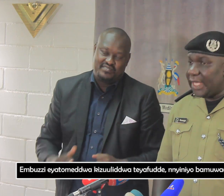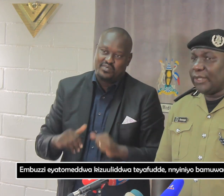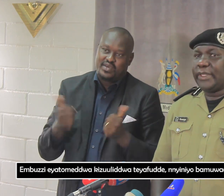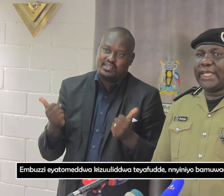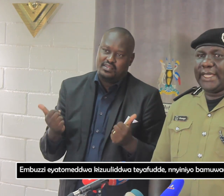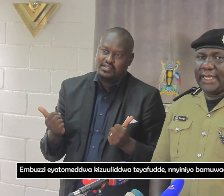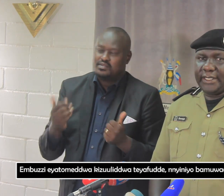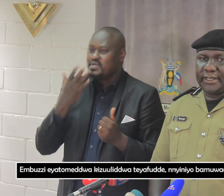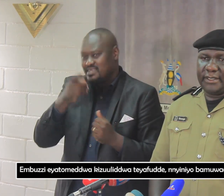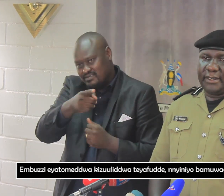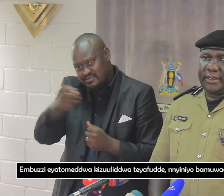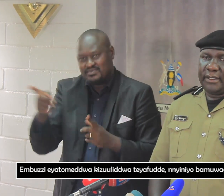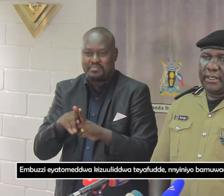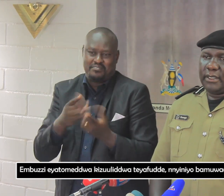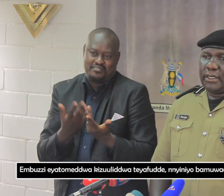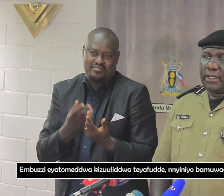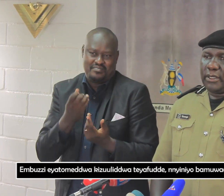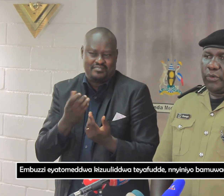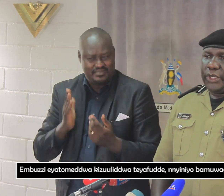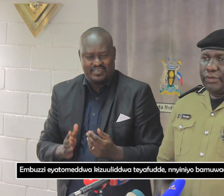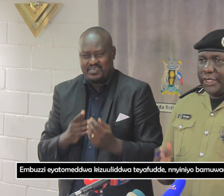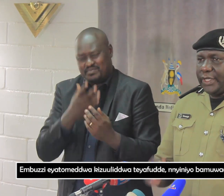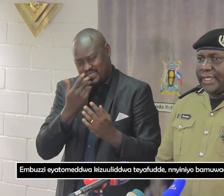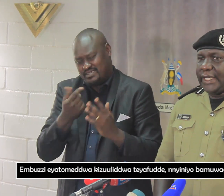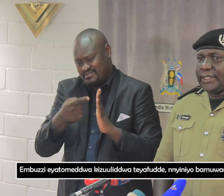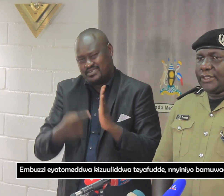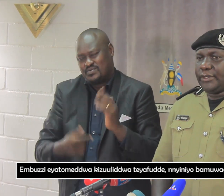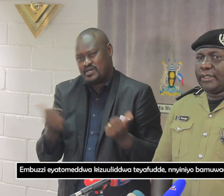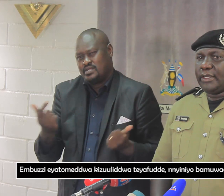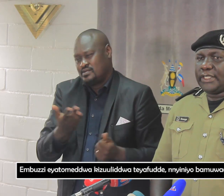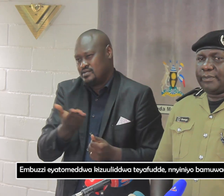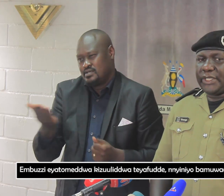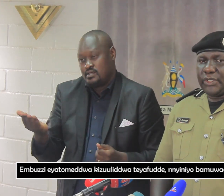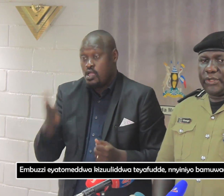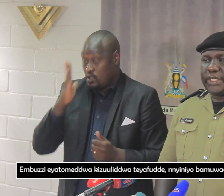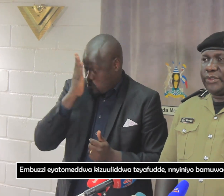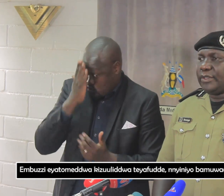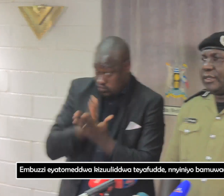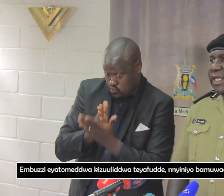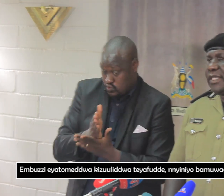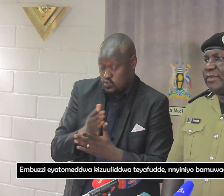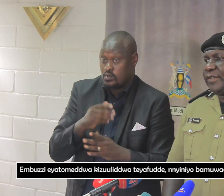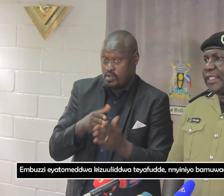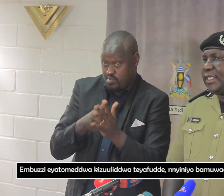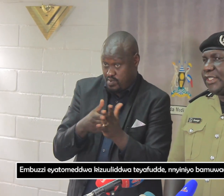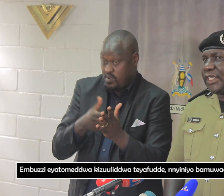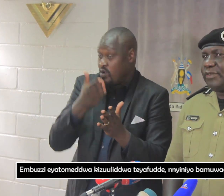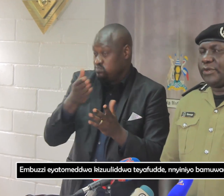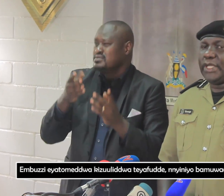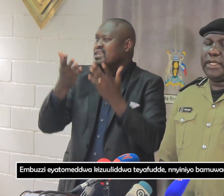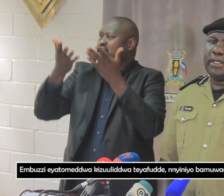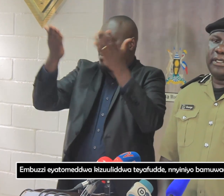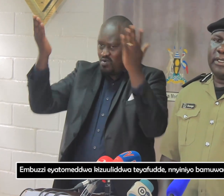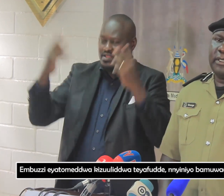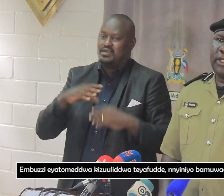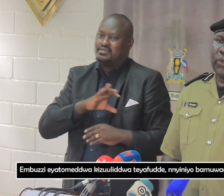complying with the guidelines. We know very well that this partial lockdown must have affected each and